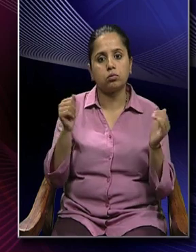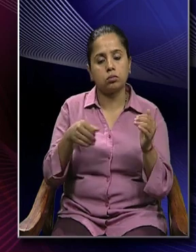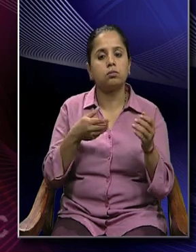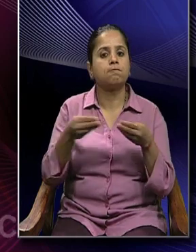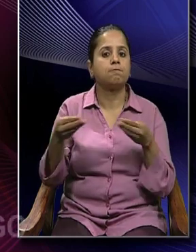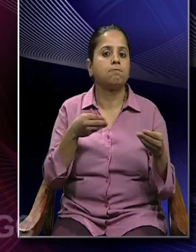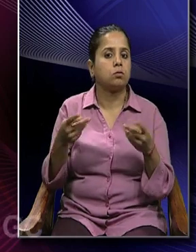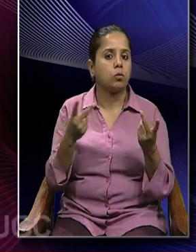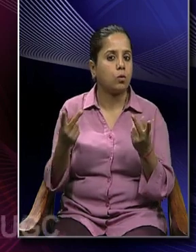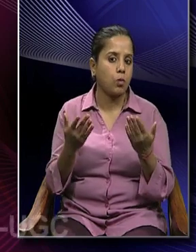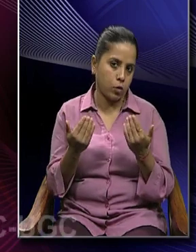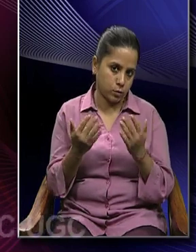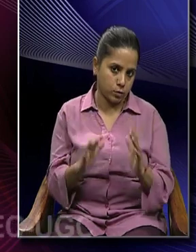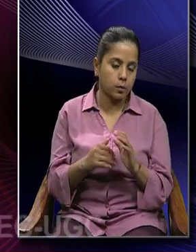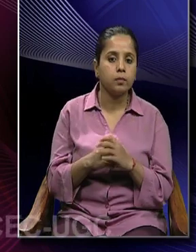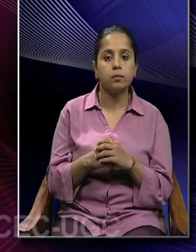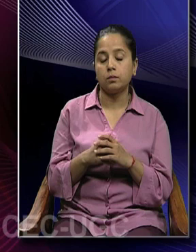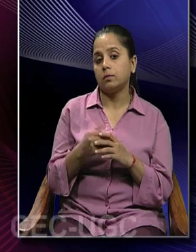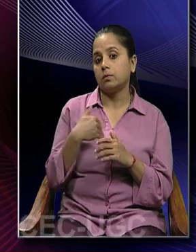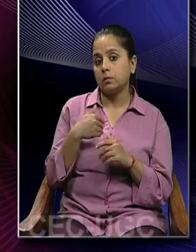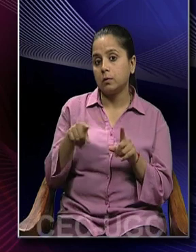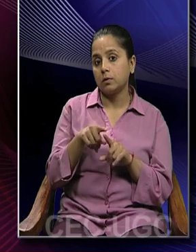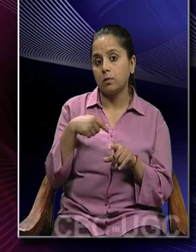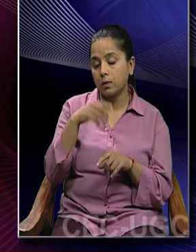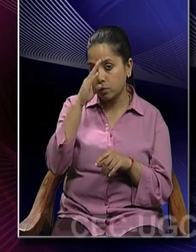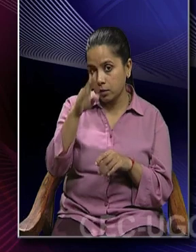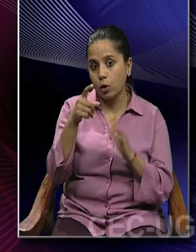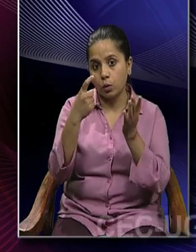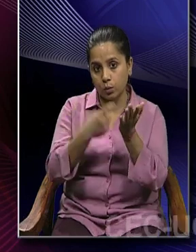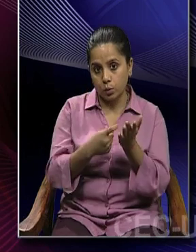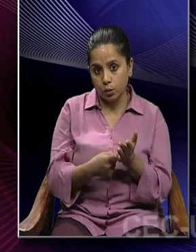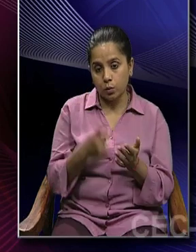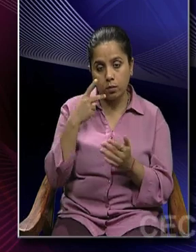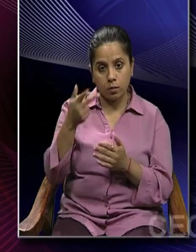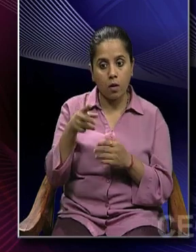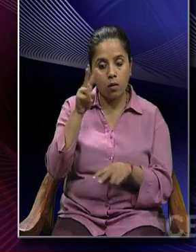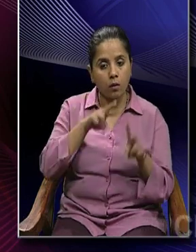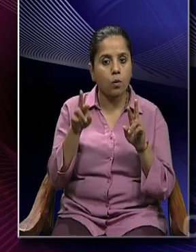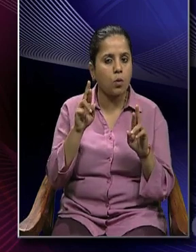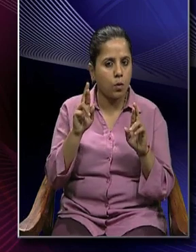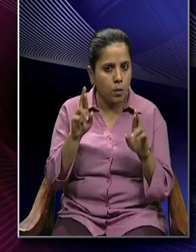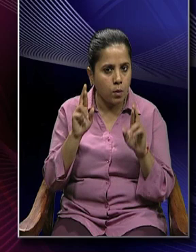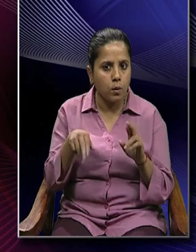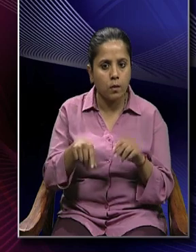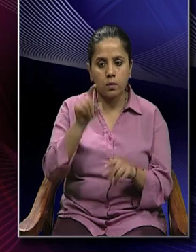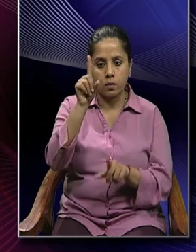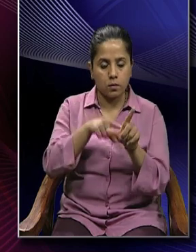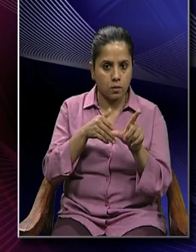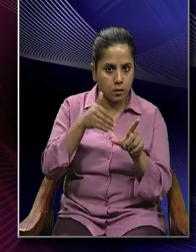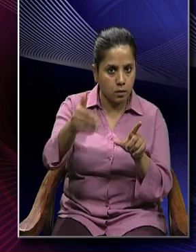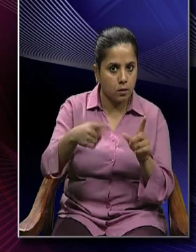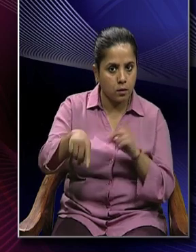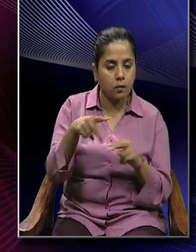distributed as well. And directive principles, they in a way express the hope that within the 10 years of the adoption